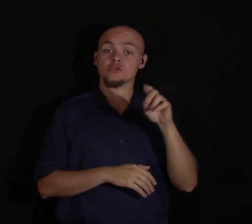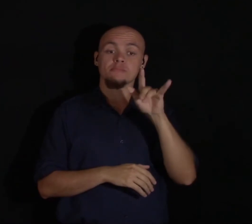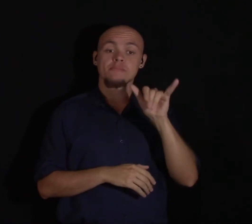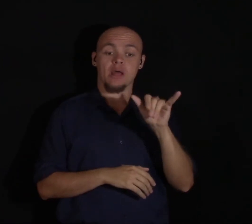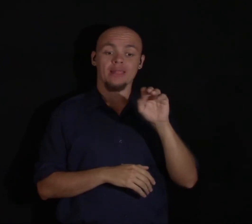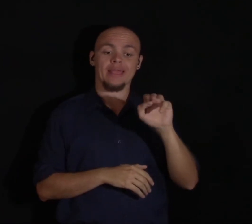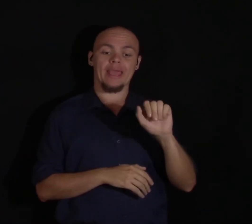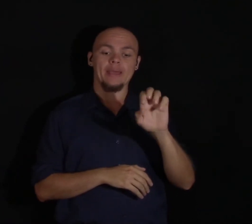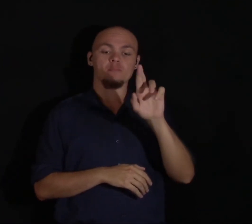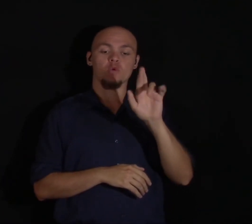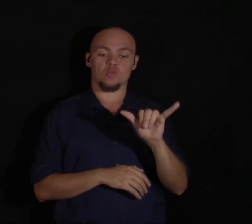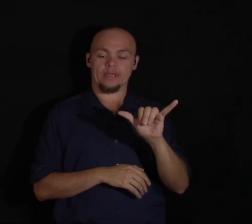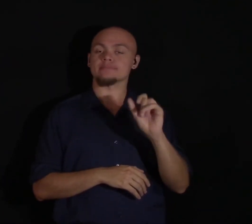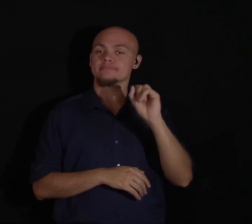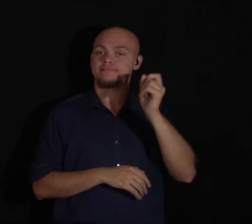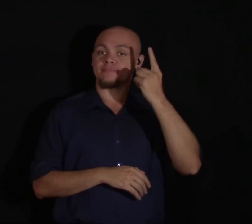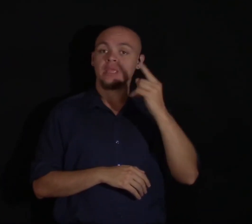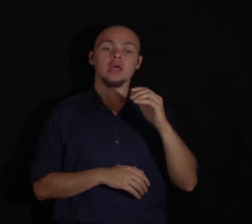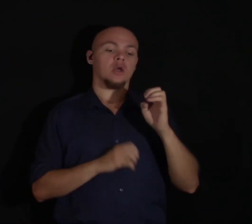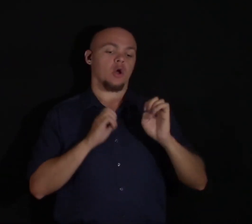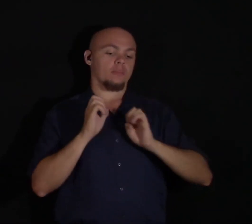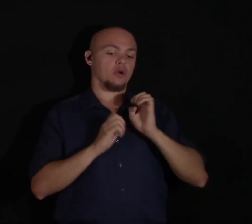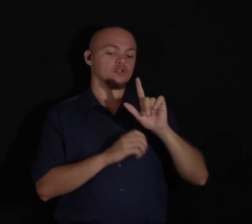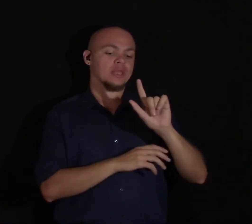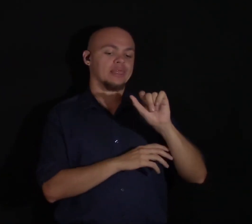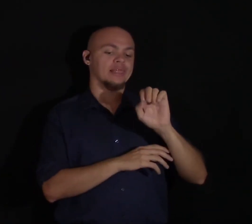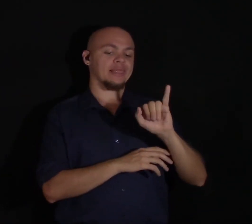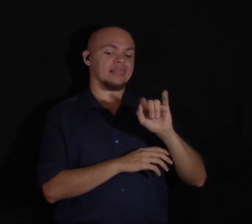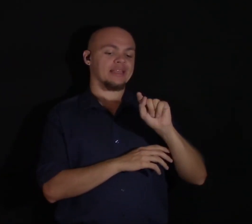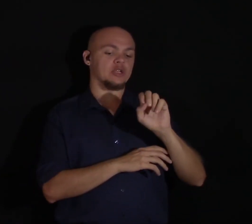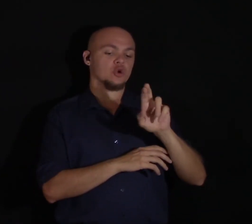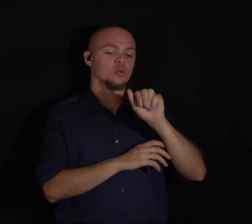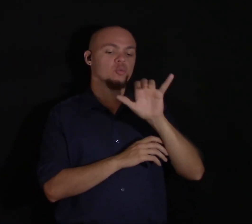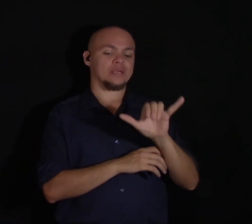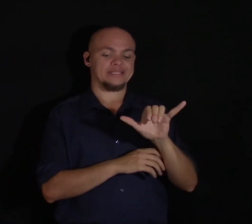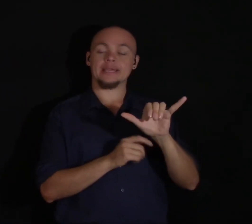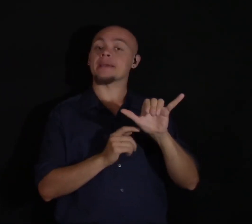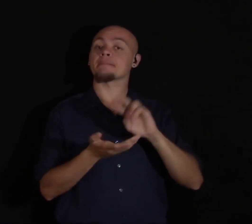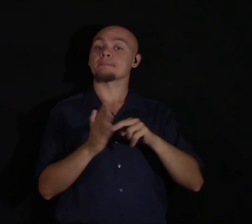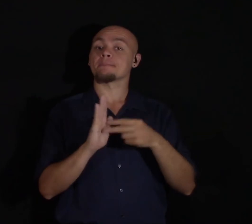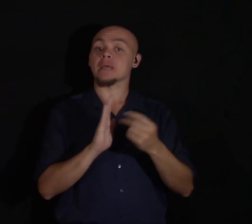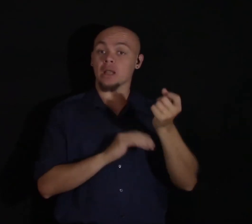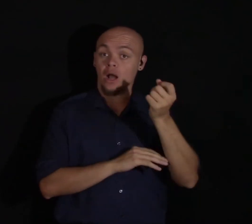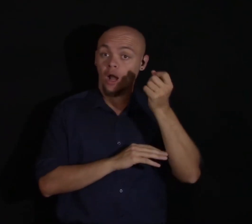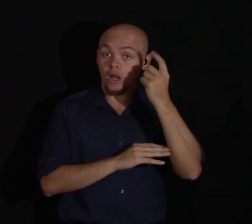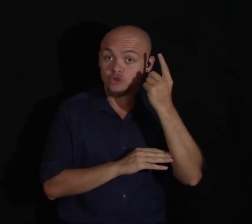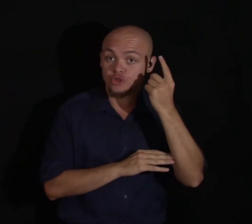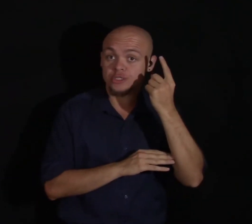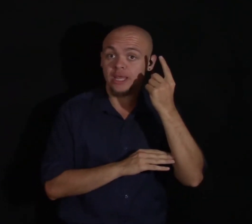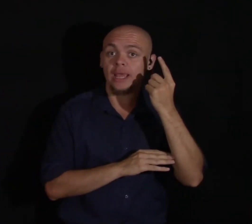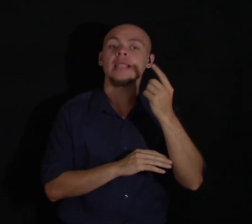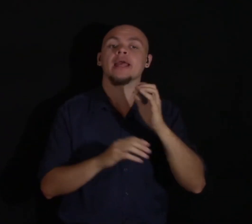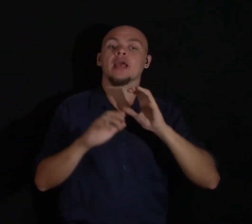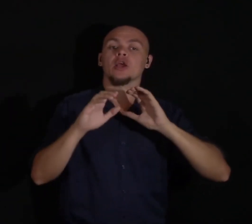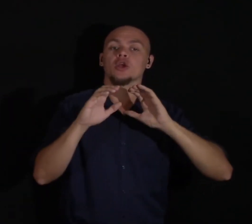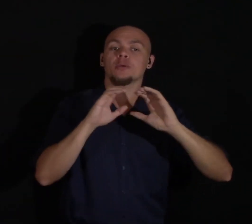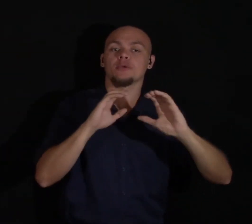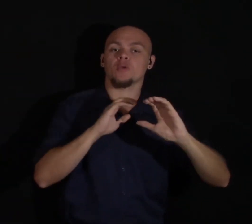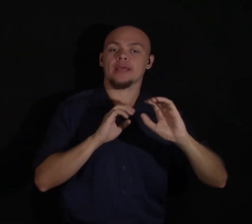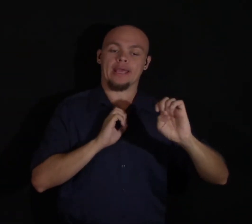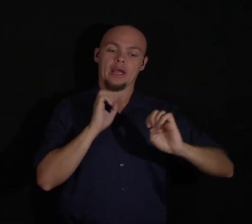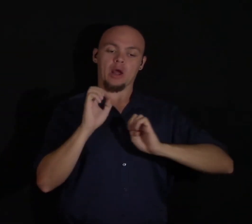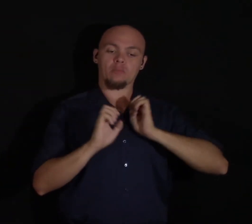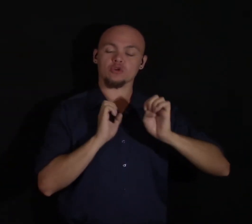let's move on to what is emotional literacy. And emotional literacy is the ability to understand and communicate about